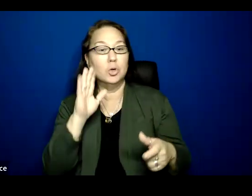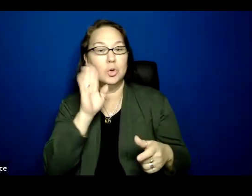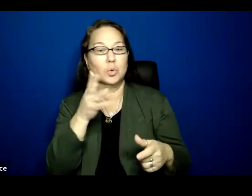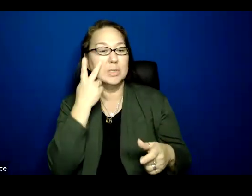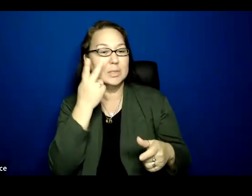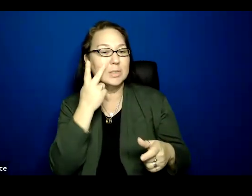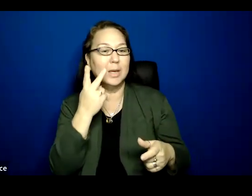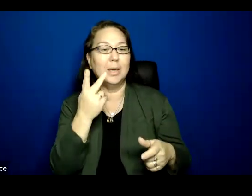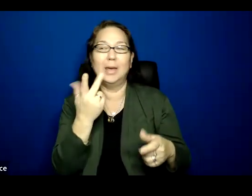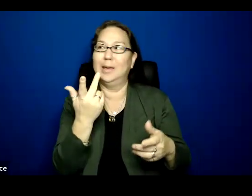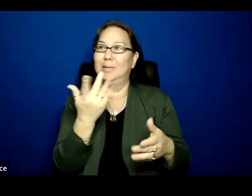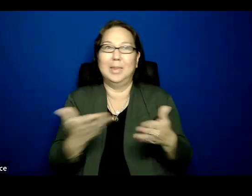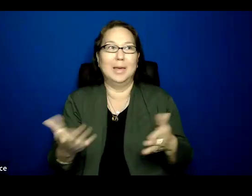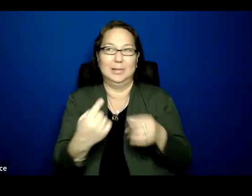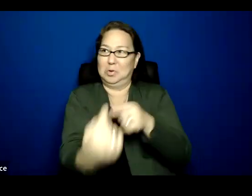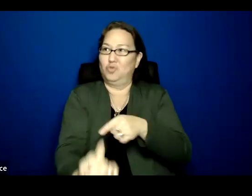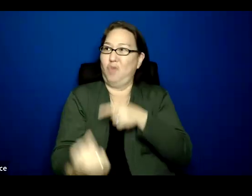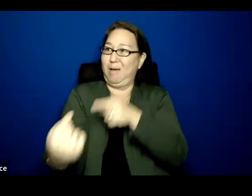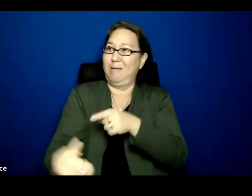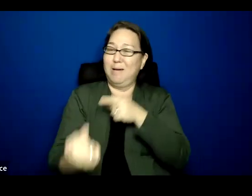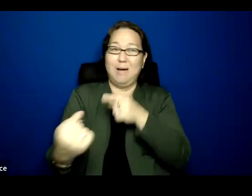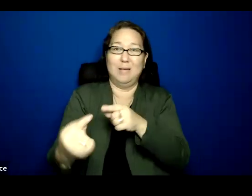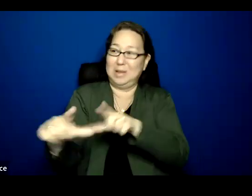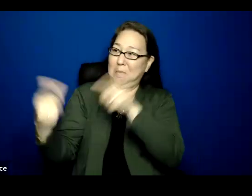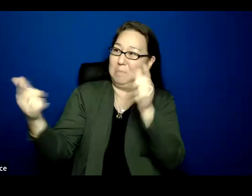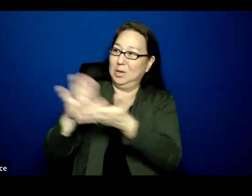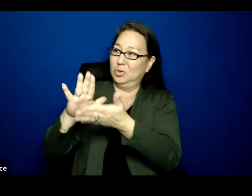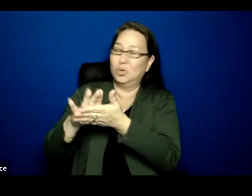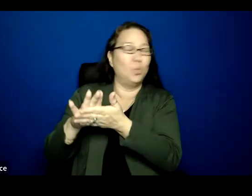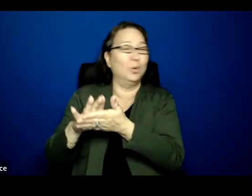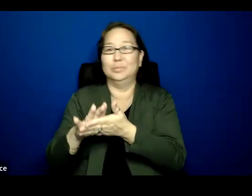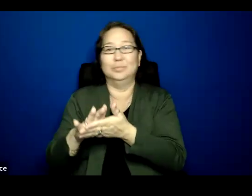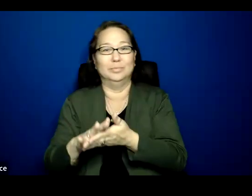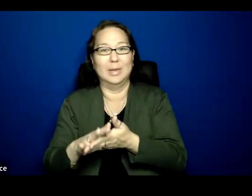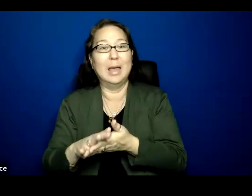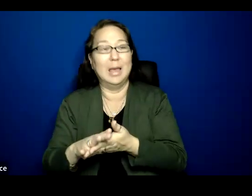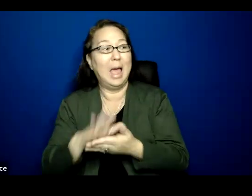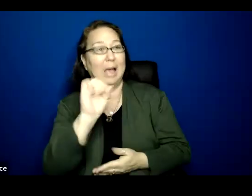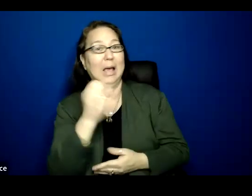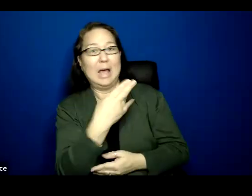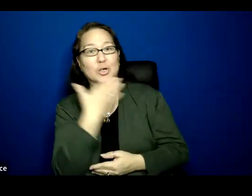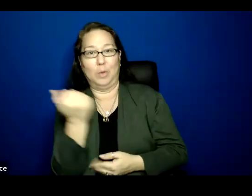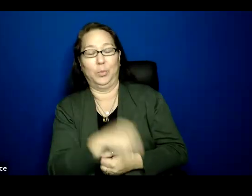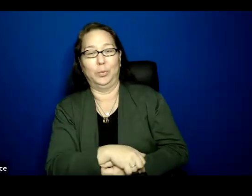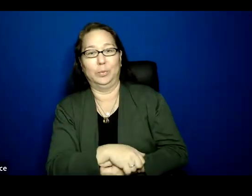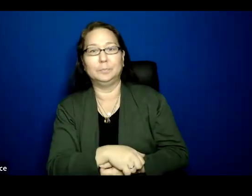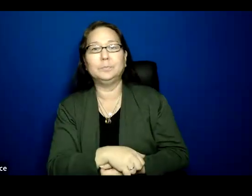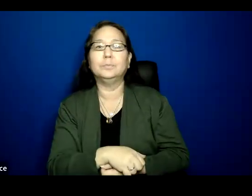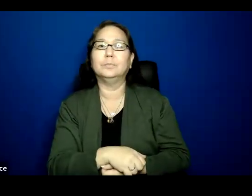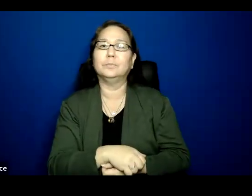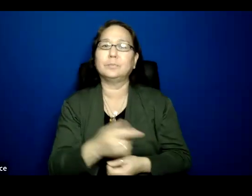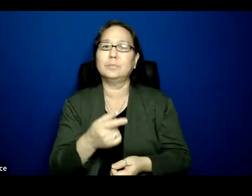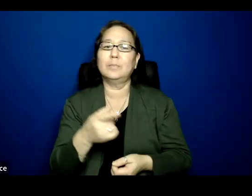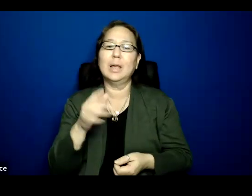placed at my school for a reason. Boston needs a place for them, and Cash is the best place. Transition is hard for